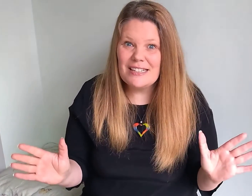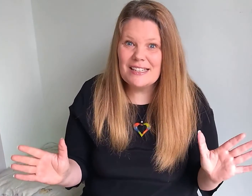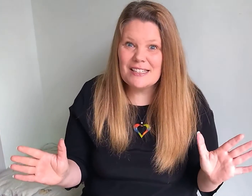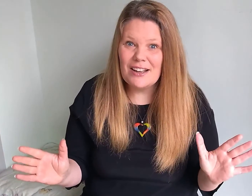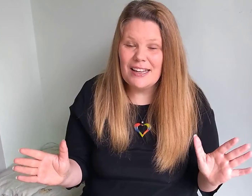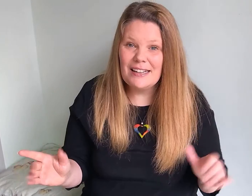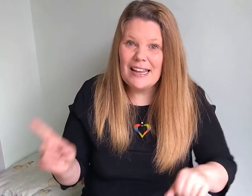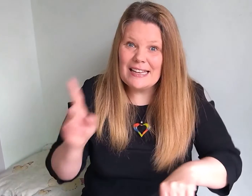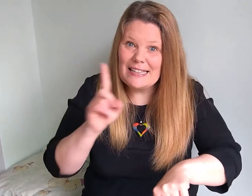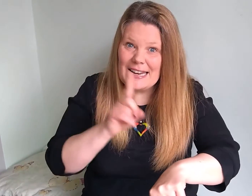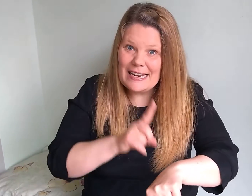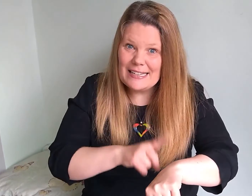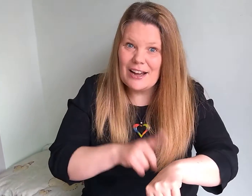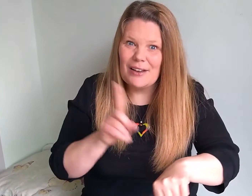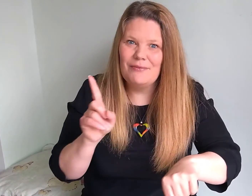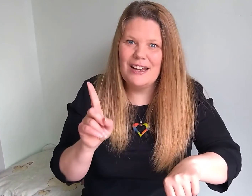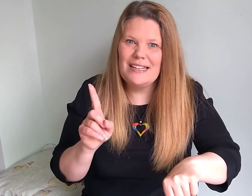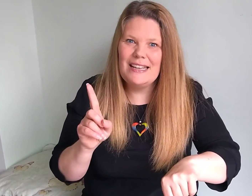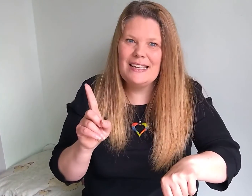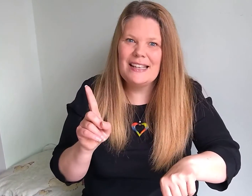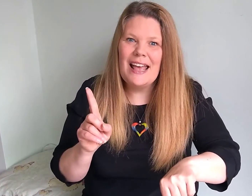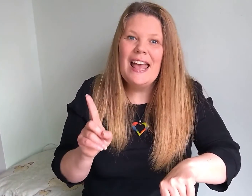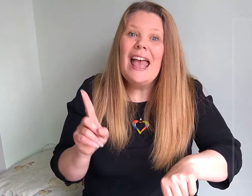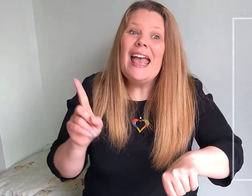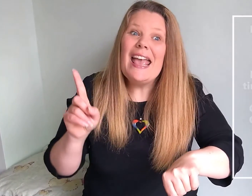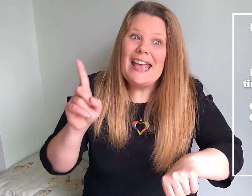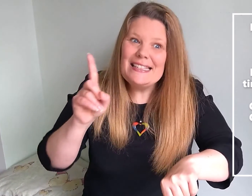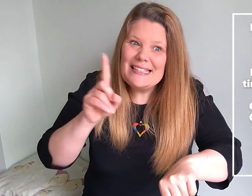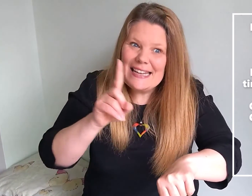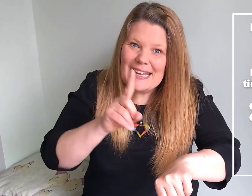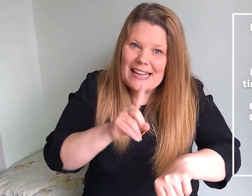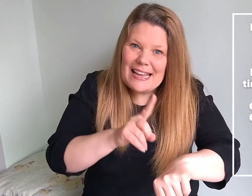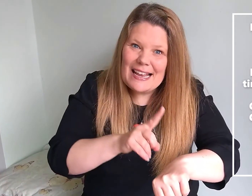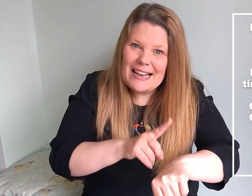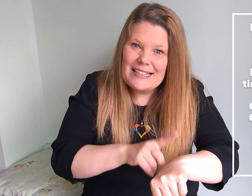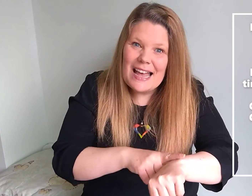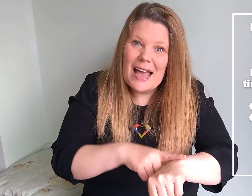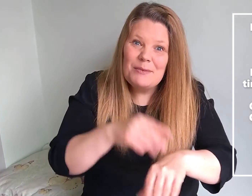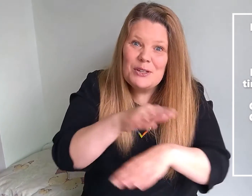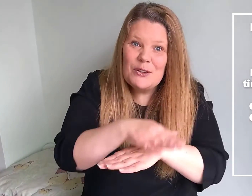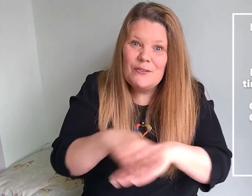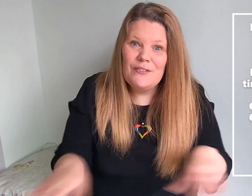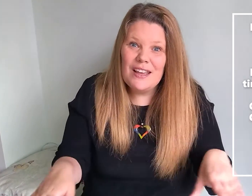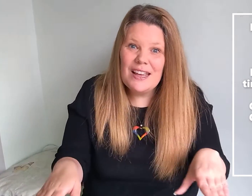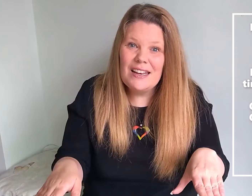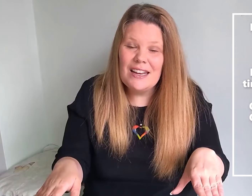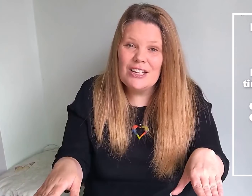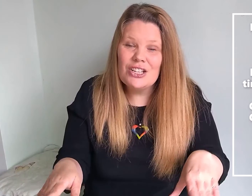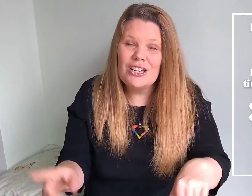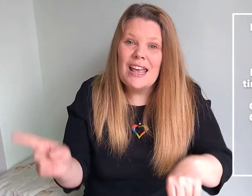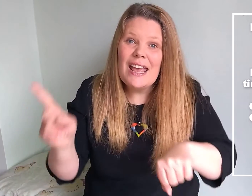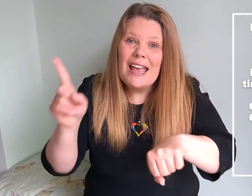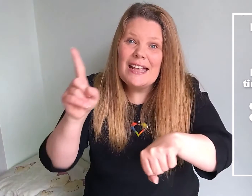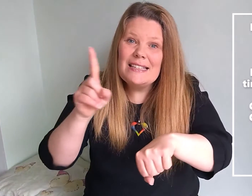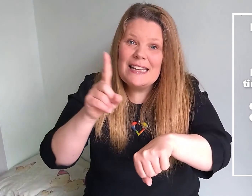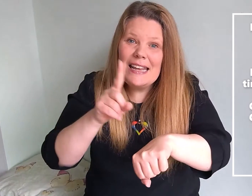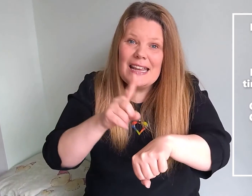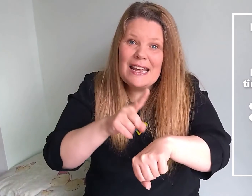to sign. It's nearly time. Ready? It's nearly time to finish. It's